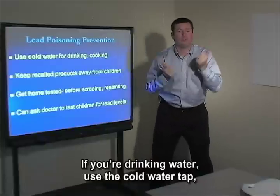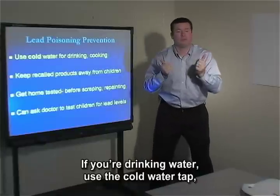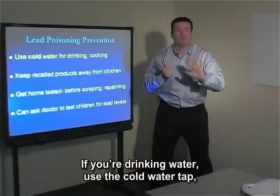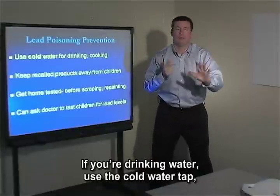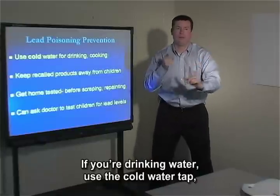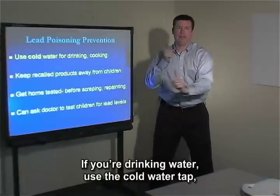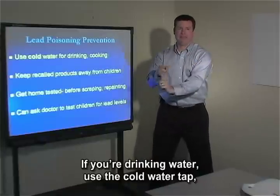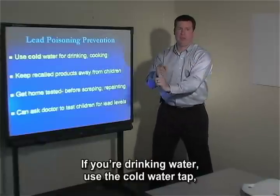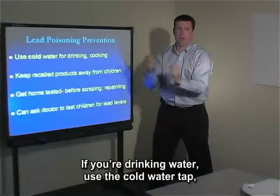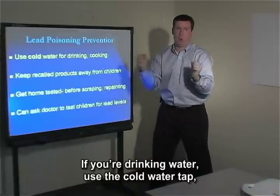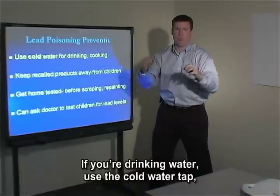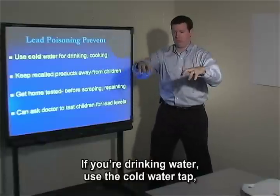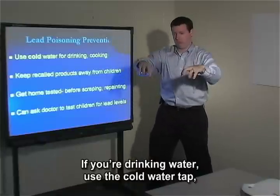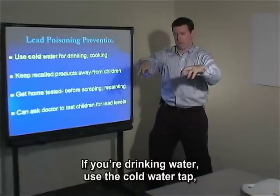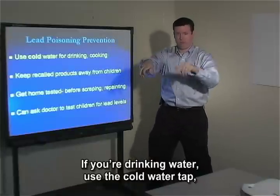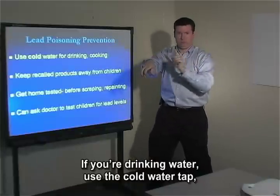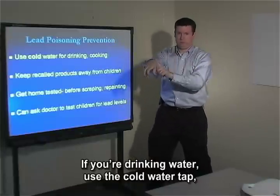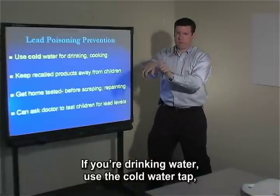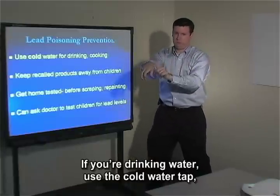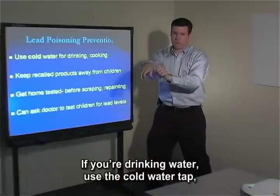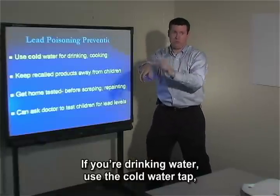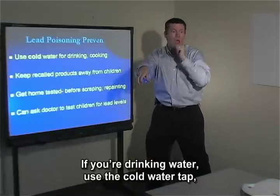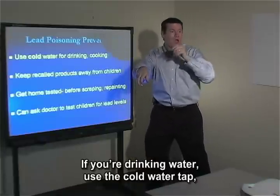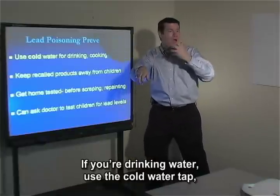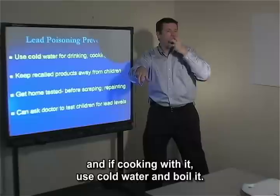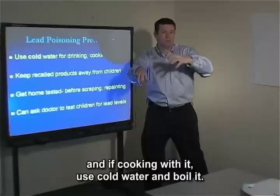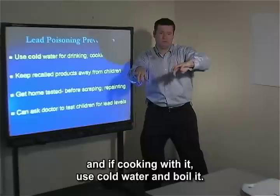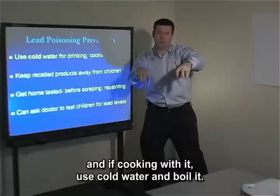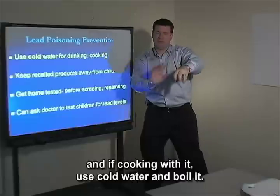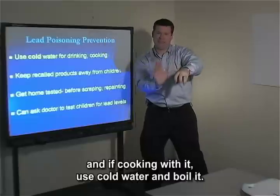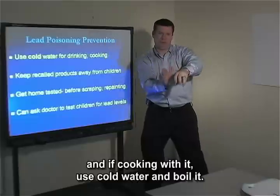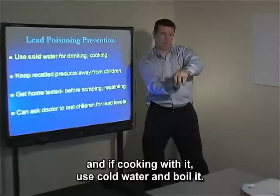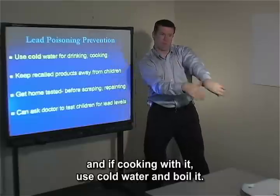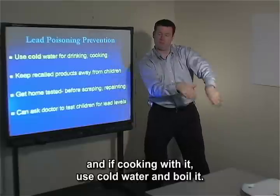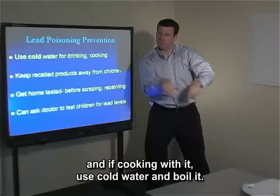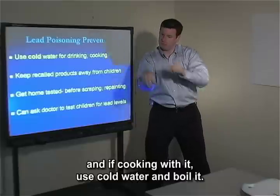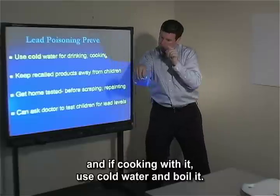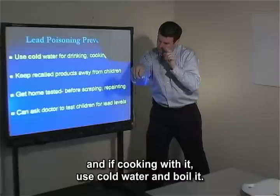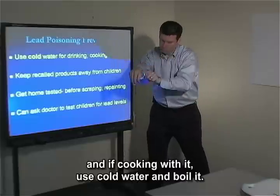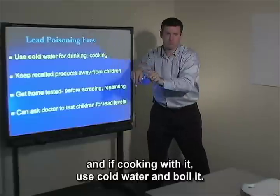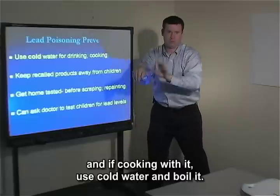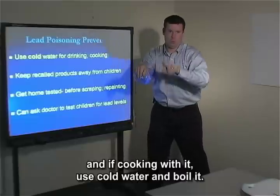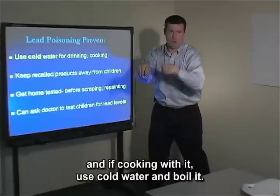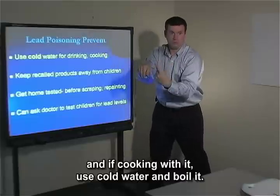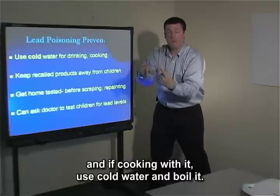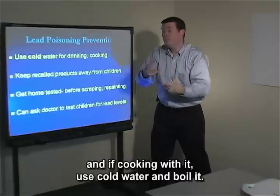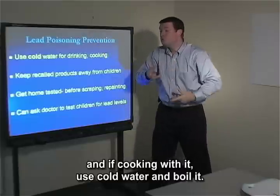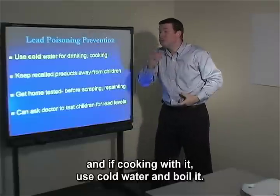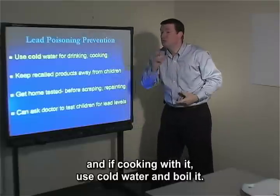water, use the cold water tap. And if cooking with it, use cold water and boil it.